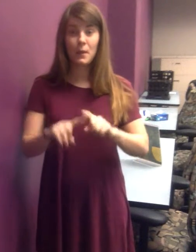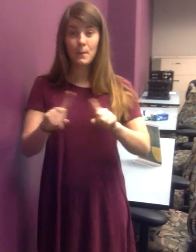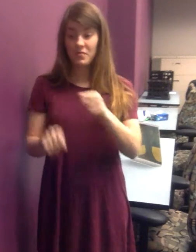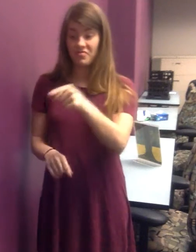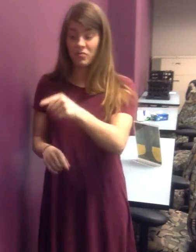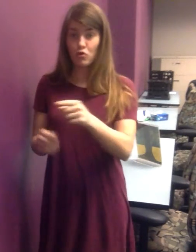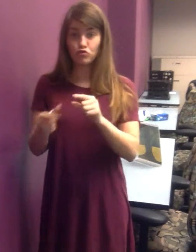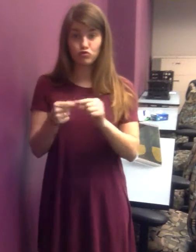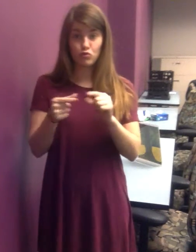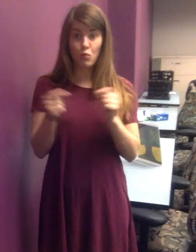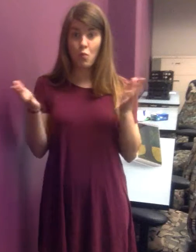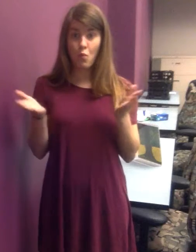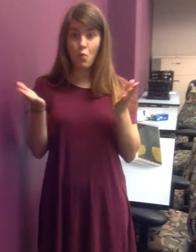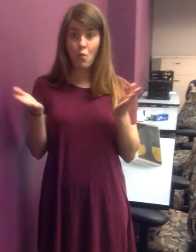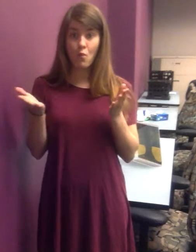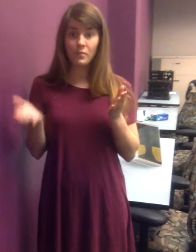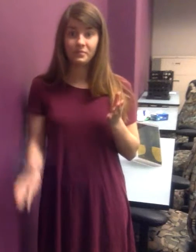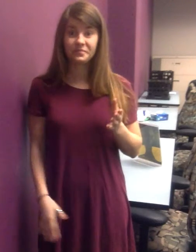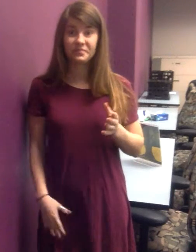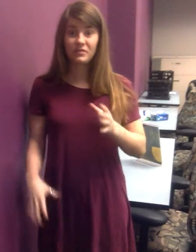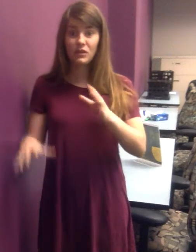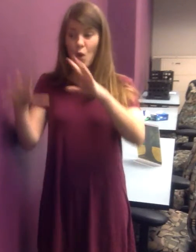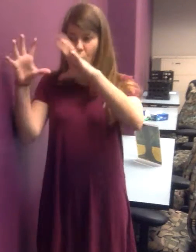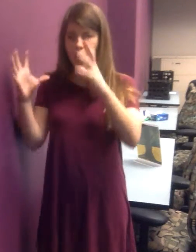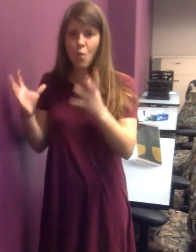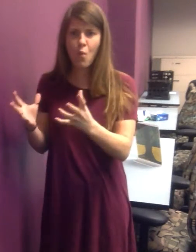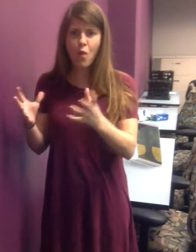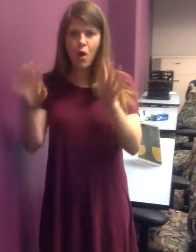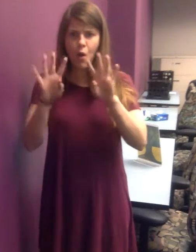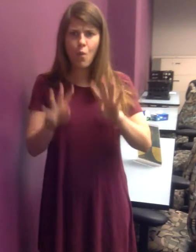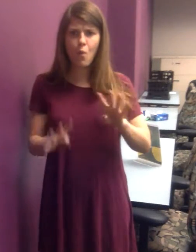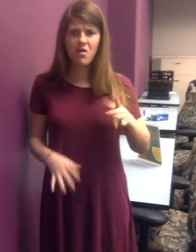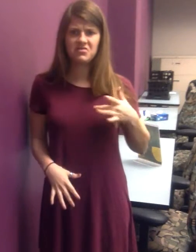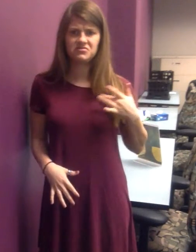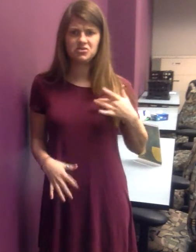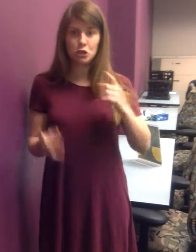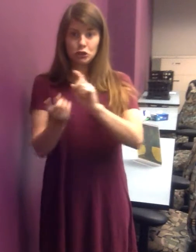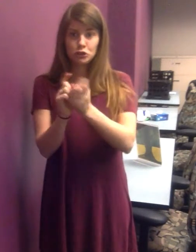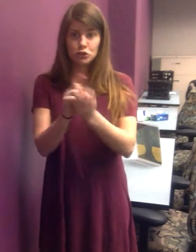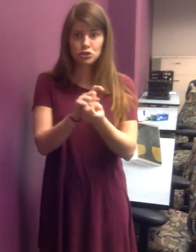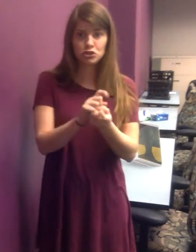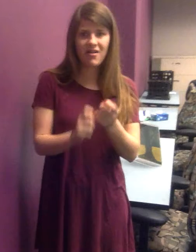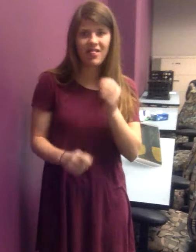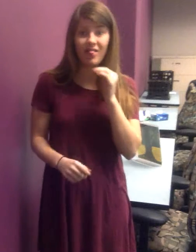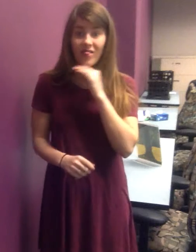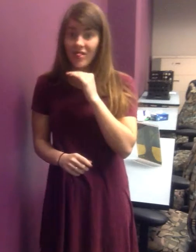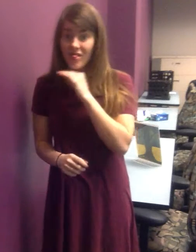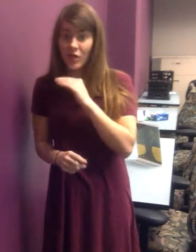This conference is an annual pilgrimage for the key skeptics. We came here to understand how they have made their views